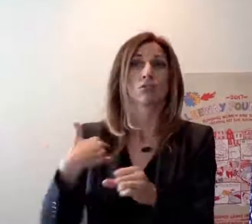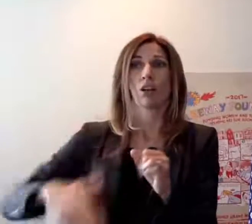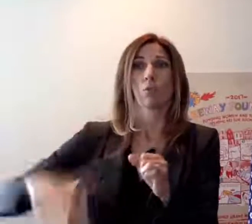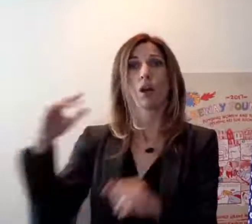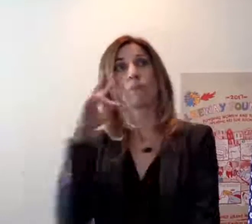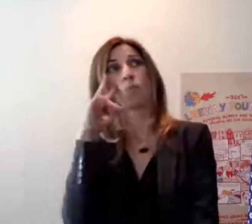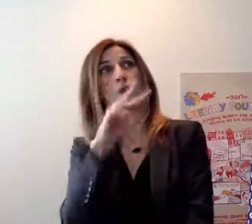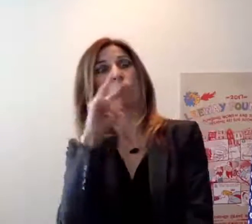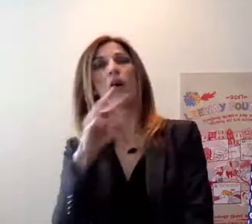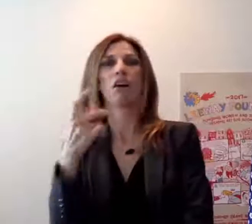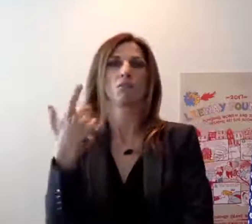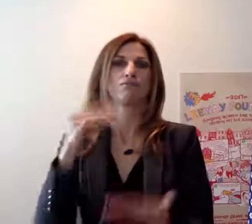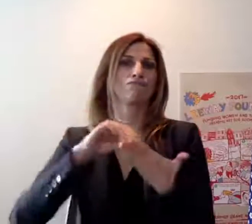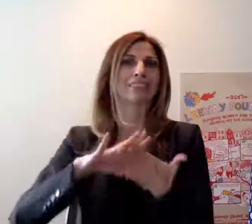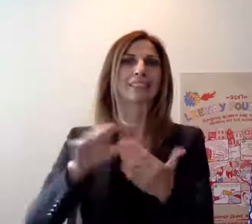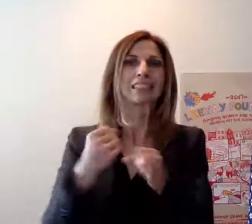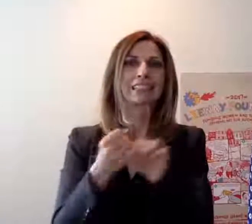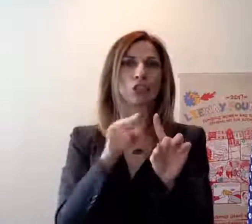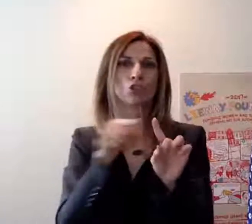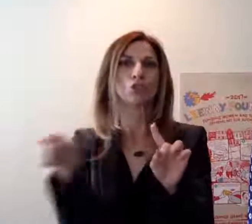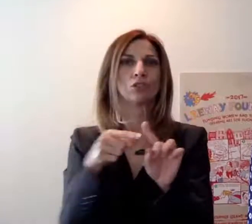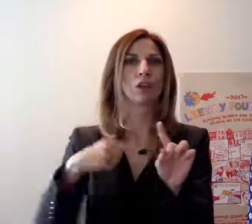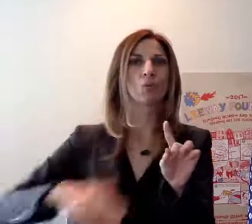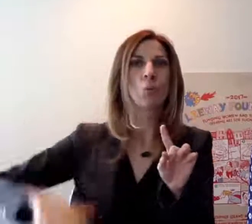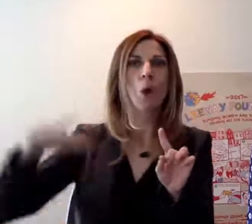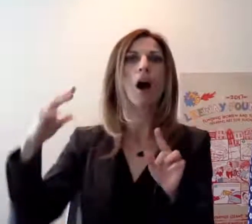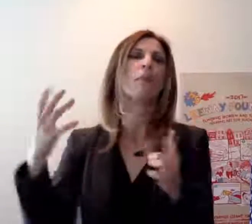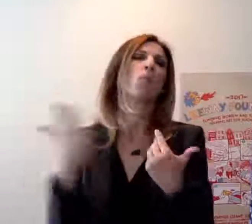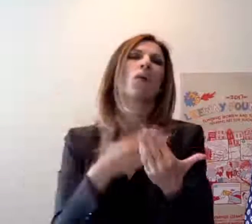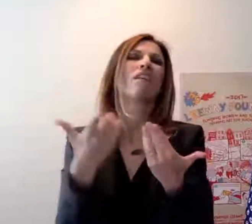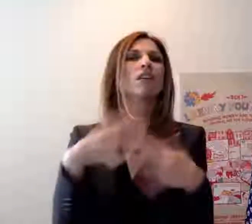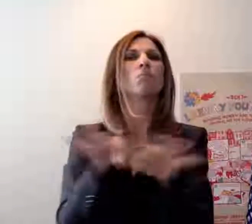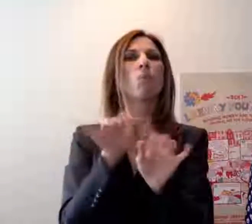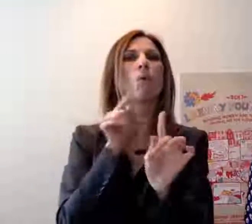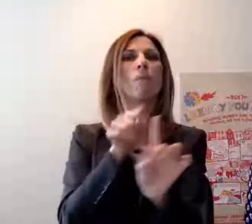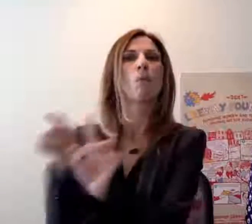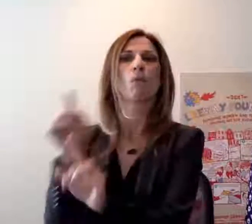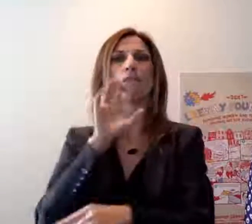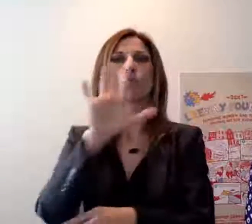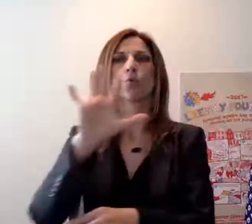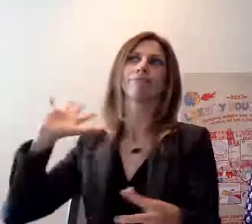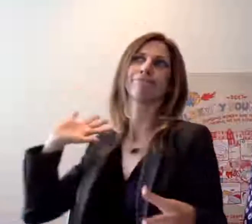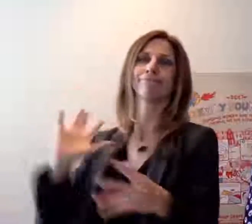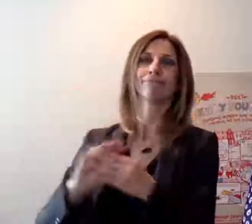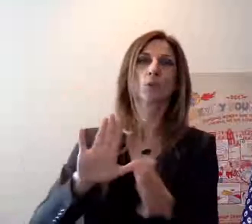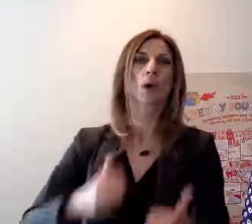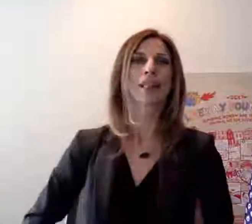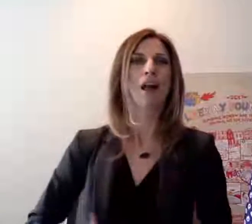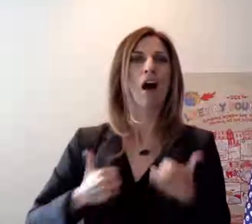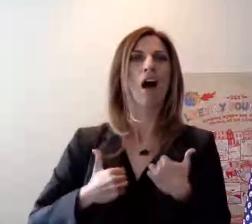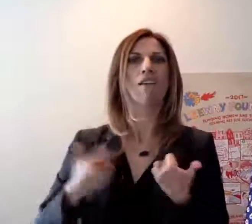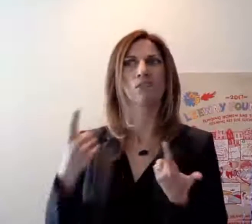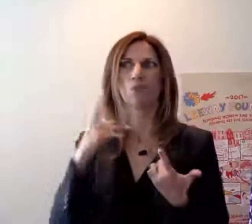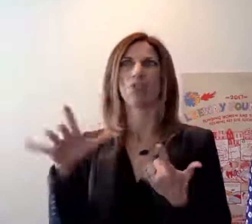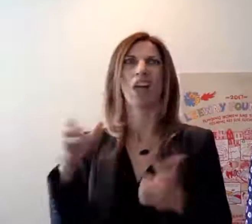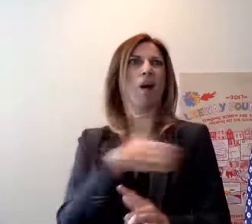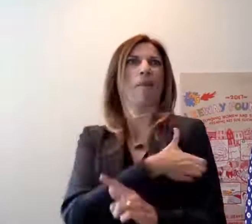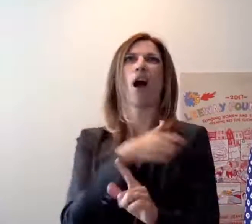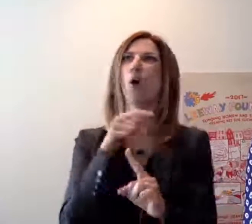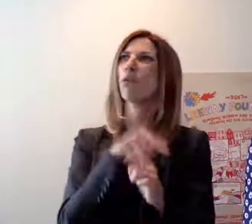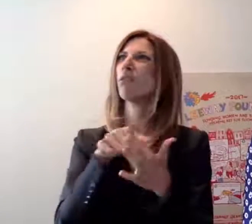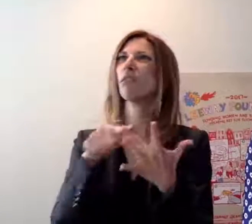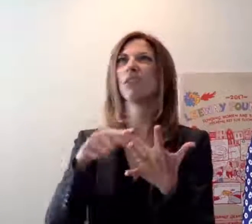occurred. So thinking about formative moments in your overall trajectory throughout your life that have gotten you to the point